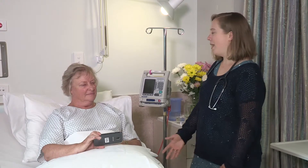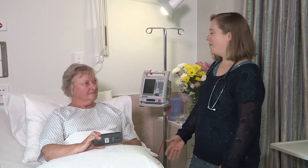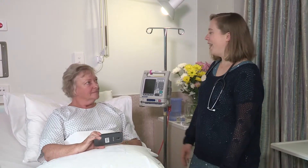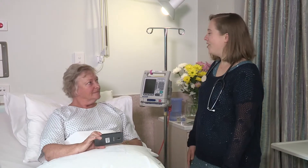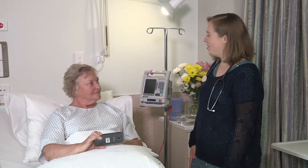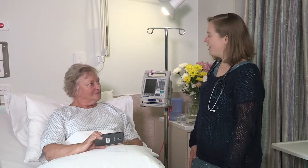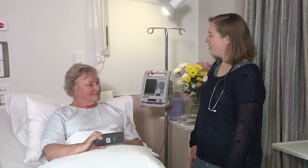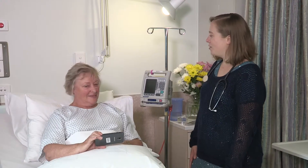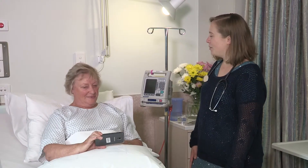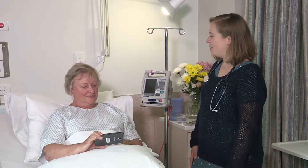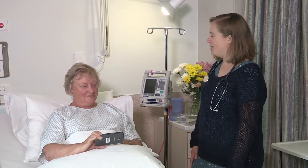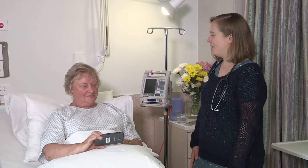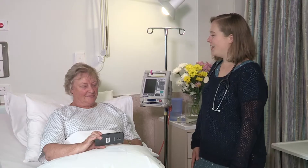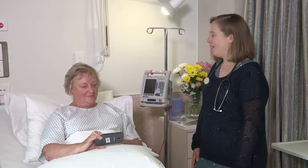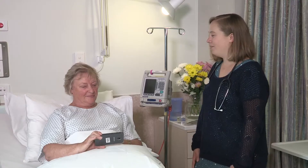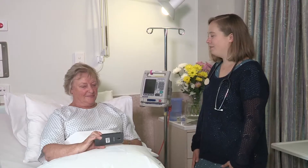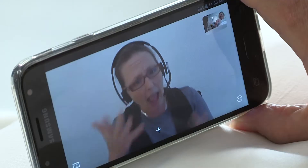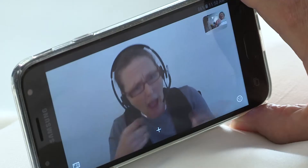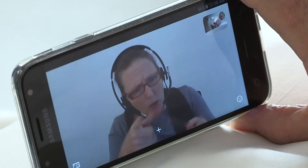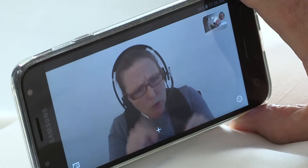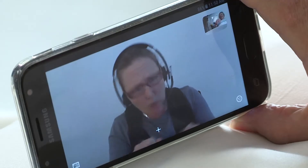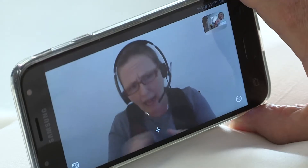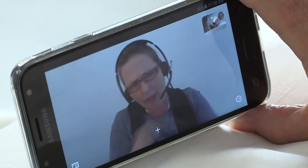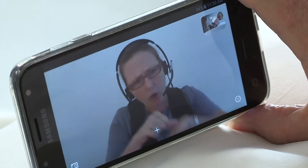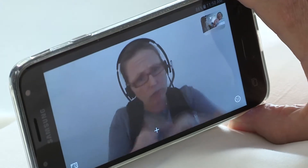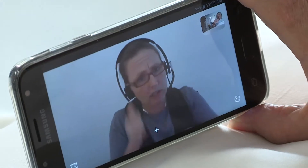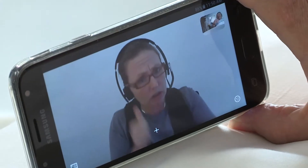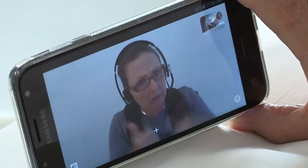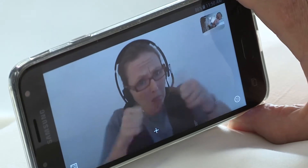Hi Pam, how are you doing after your operation yesterday?